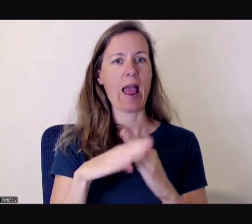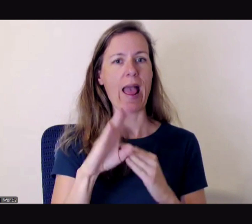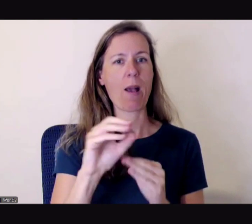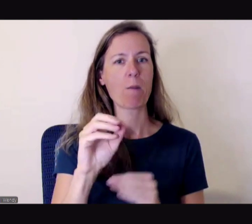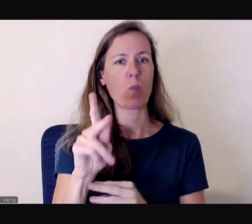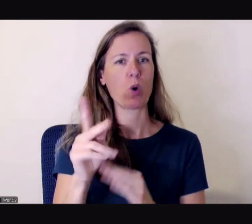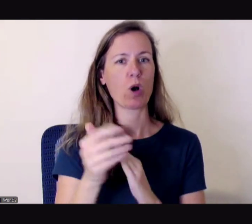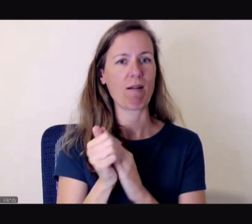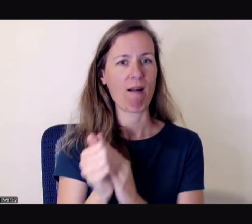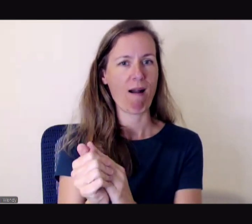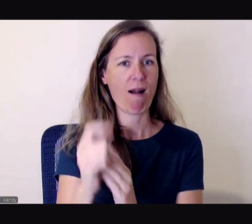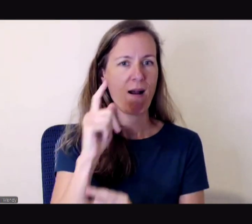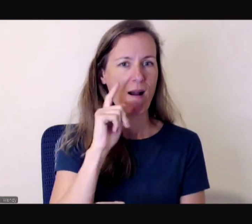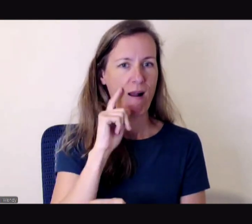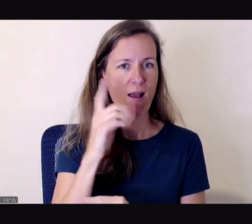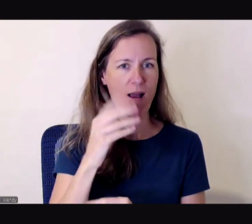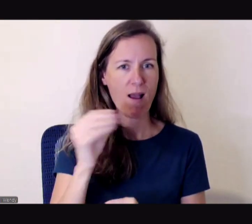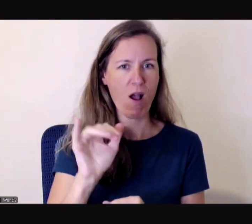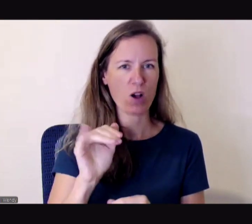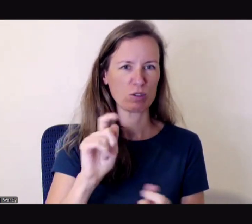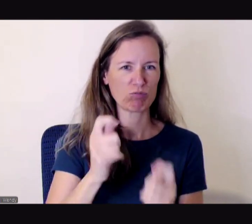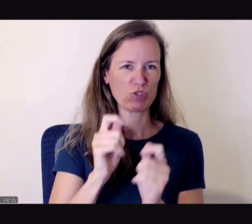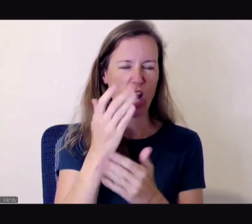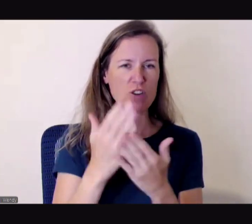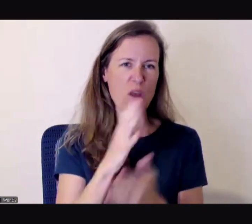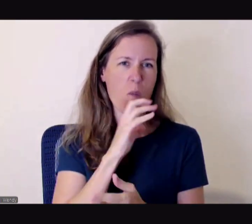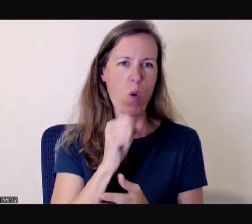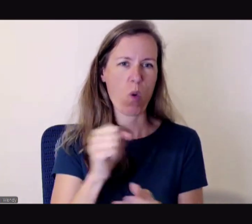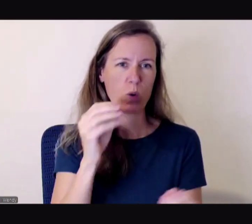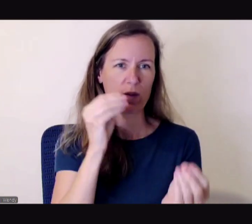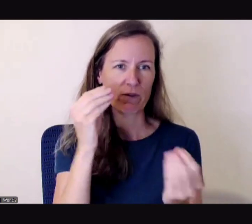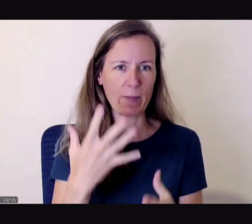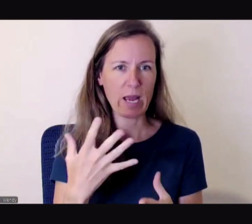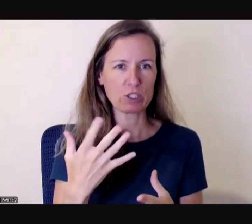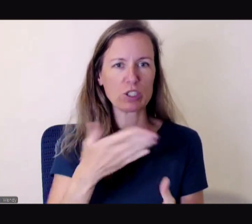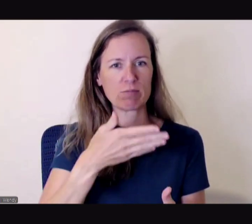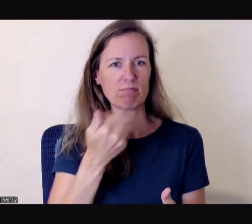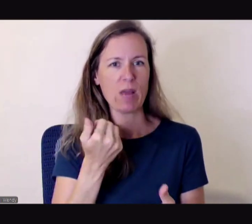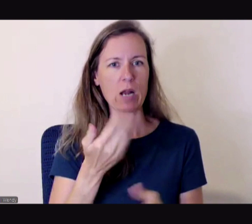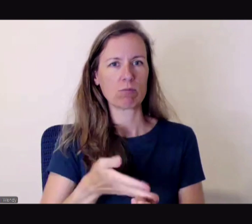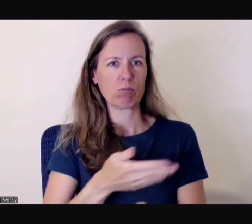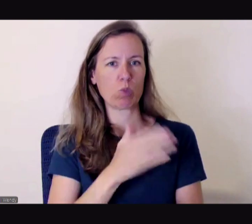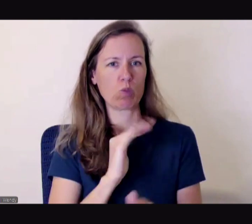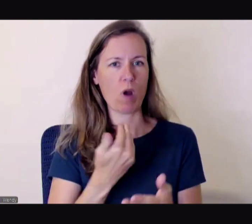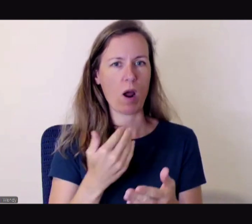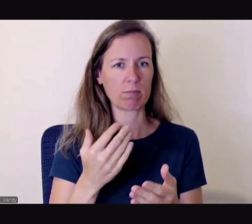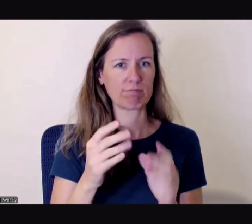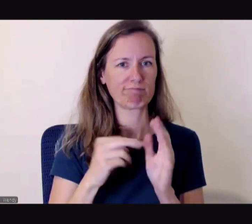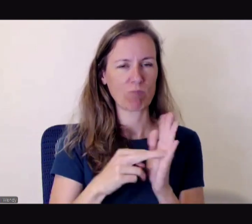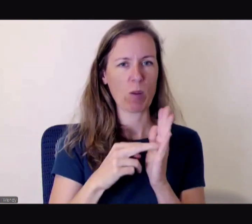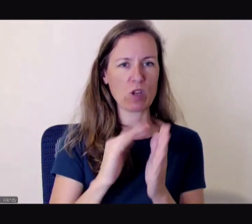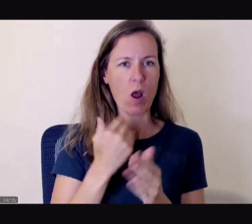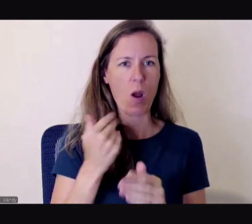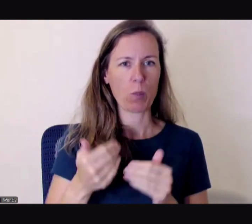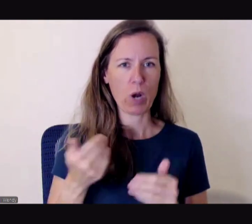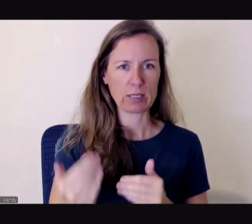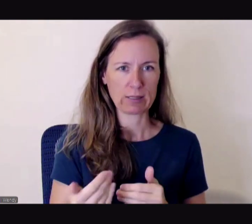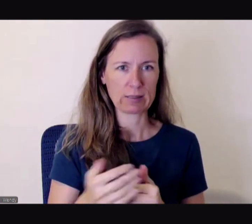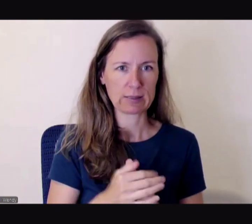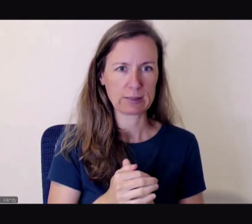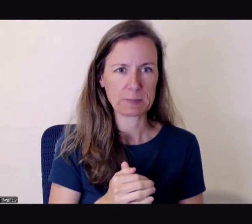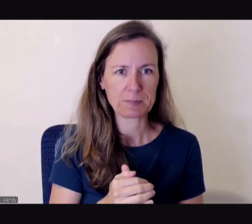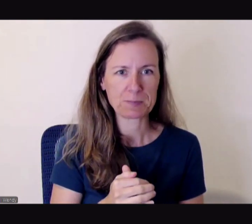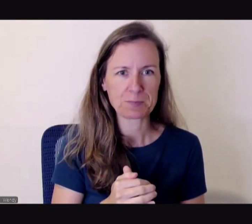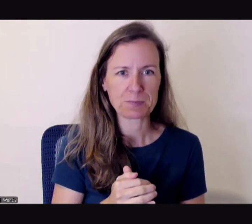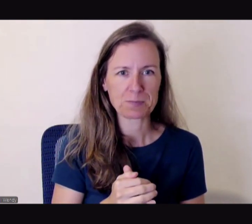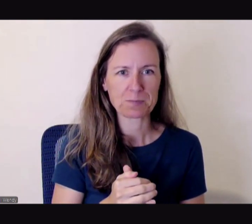we've had sufficiently enjoyed some much needed rest, we will set and publicize our future meeting schedule for the public.